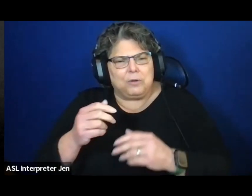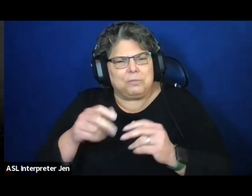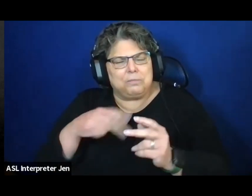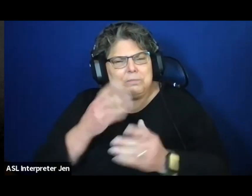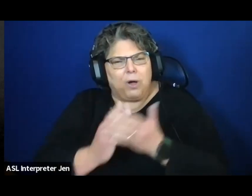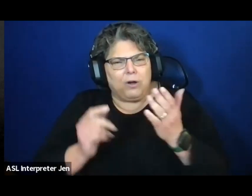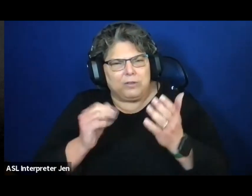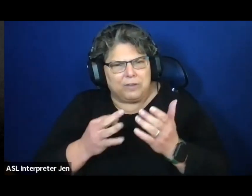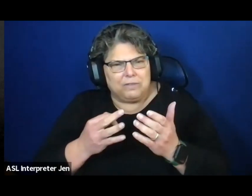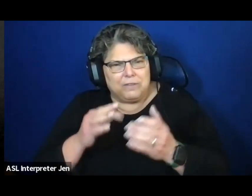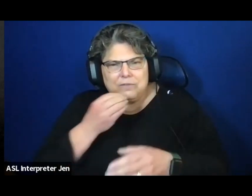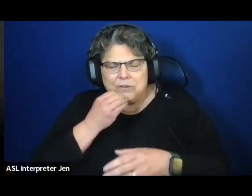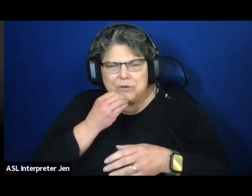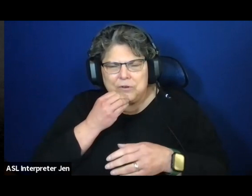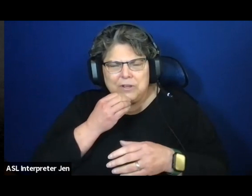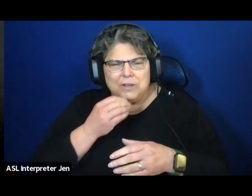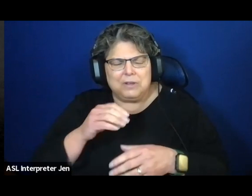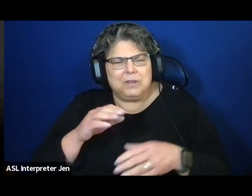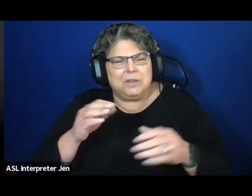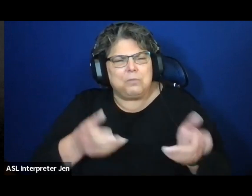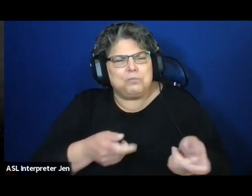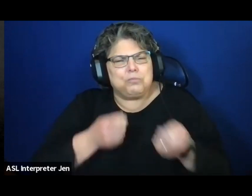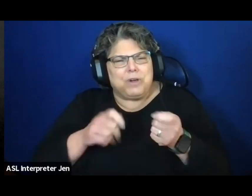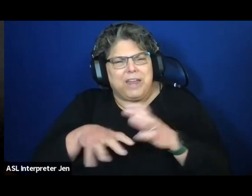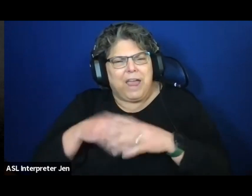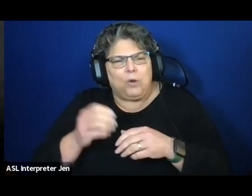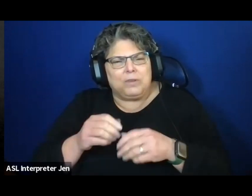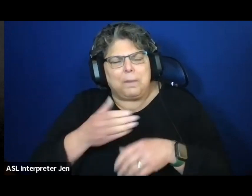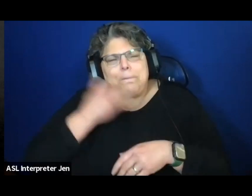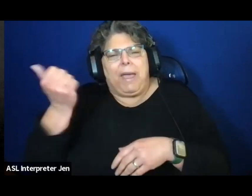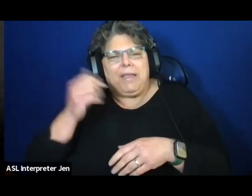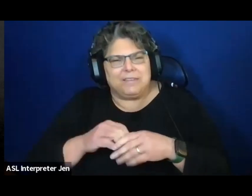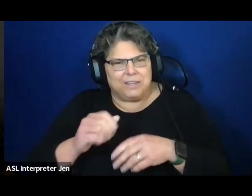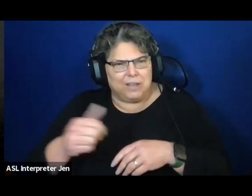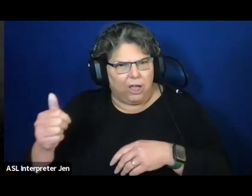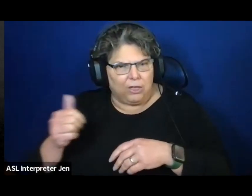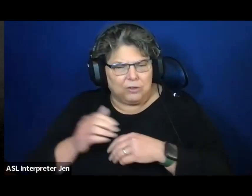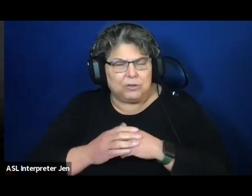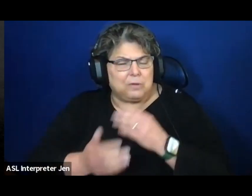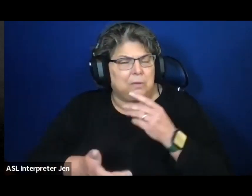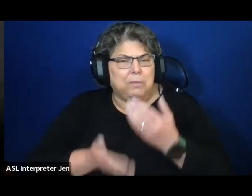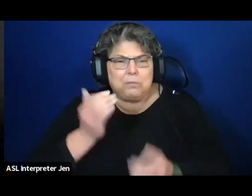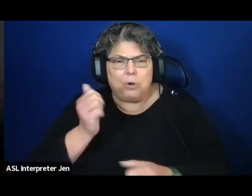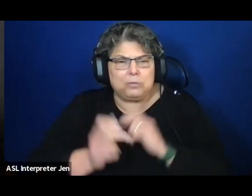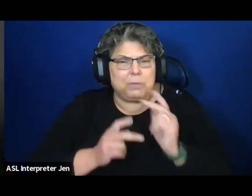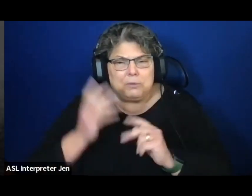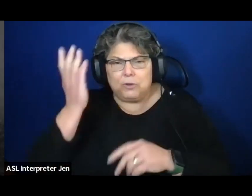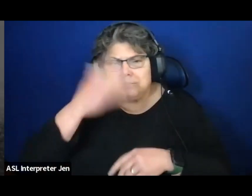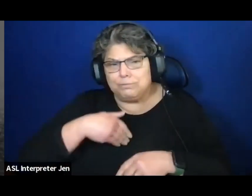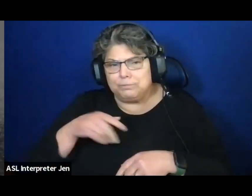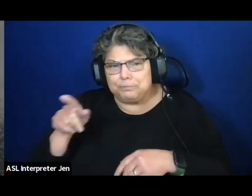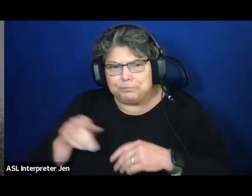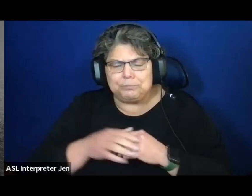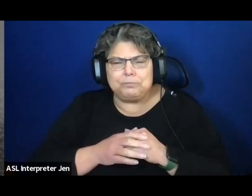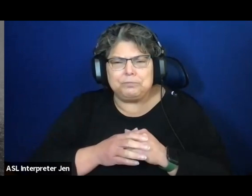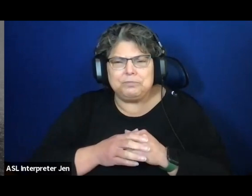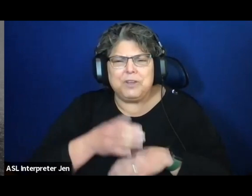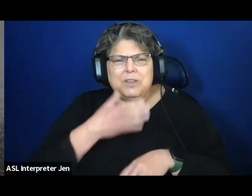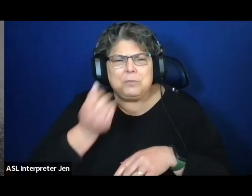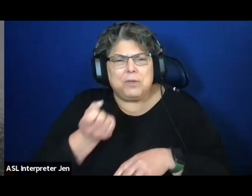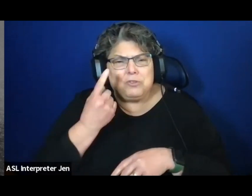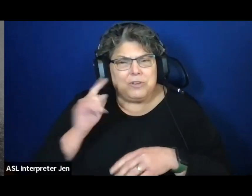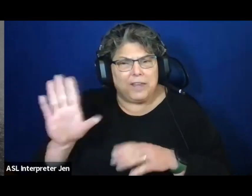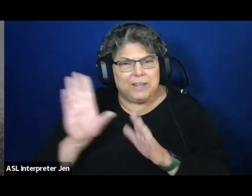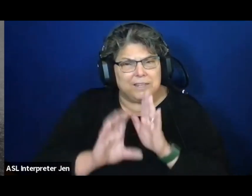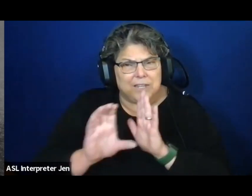others, so to speak, and to remain rather unnoticed in doing so. Perhaps to best understand George's